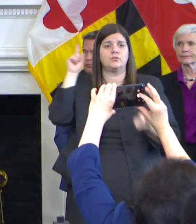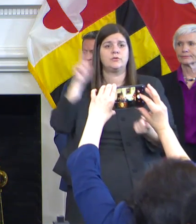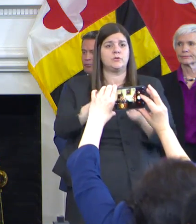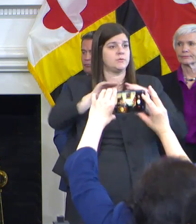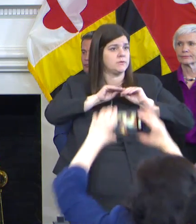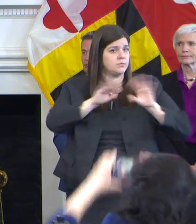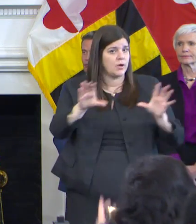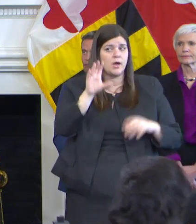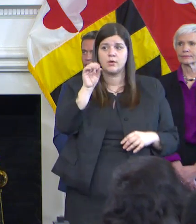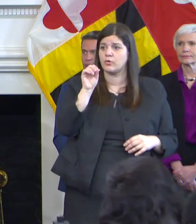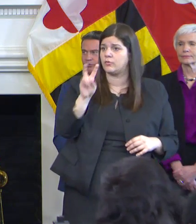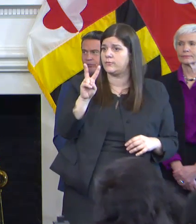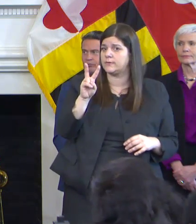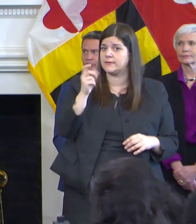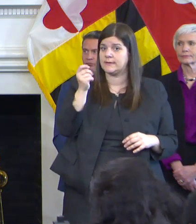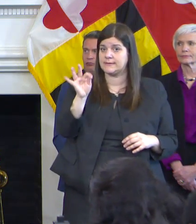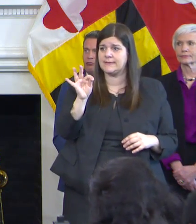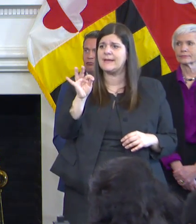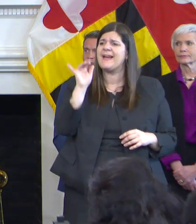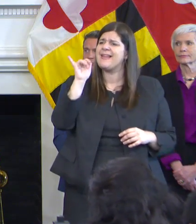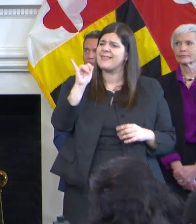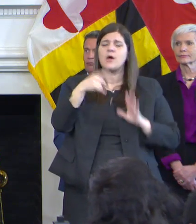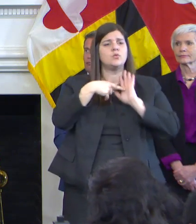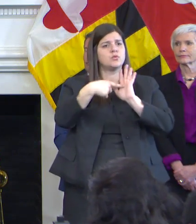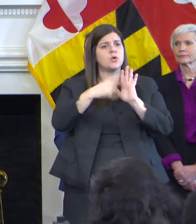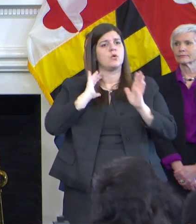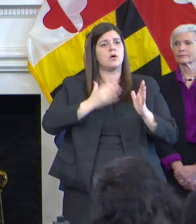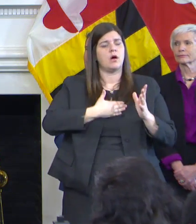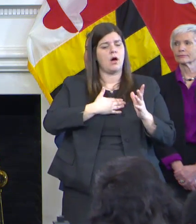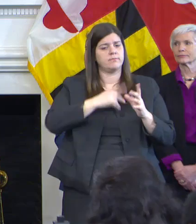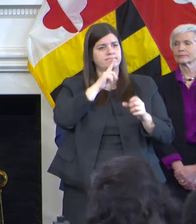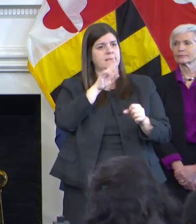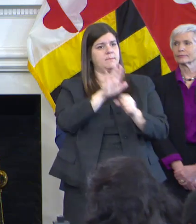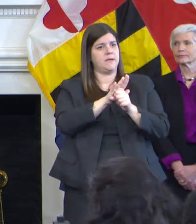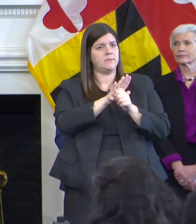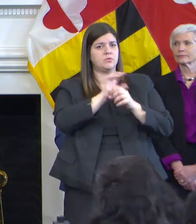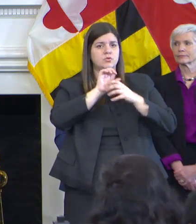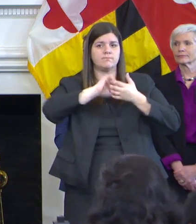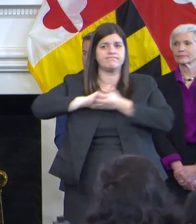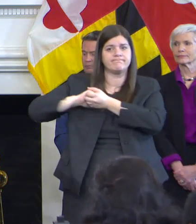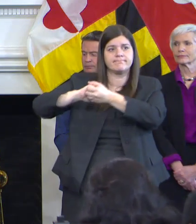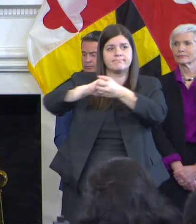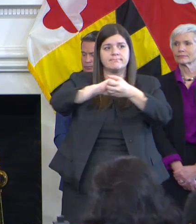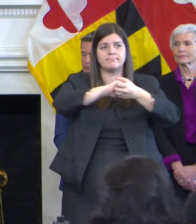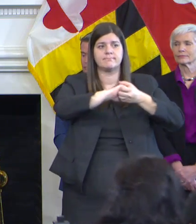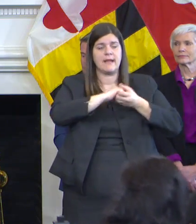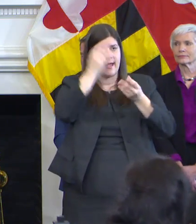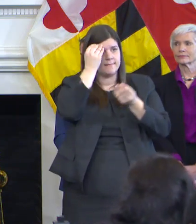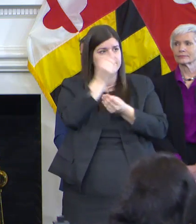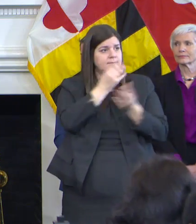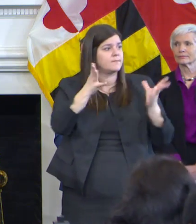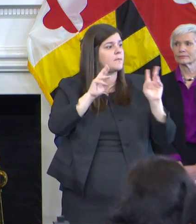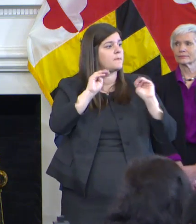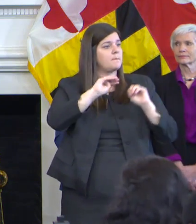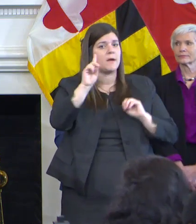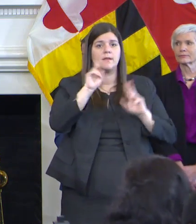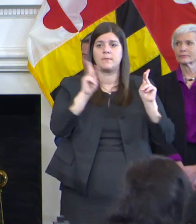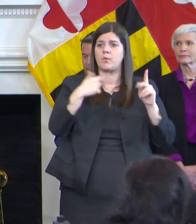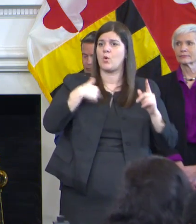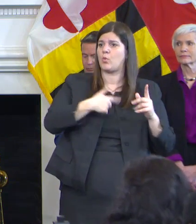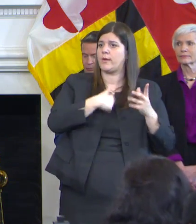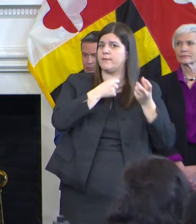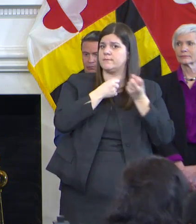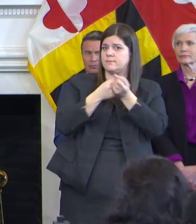in a united fashion to send the message to Marylanders that we are in this together. We